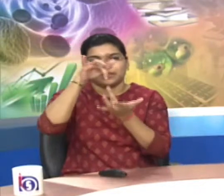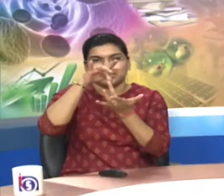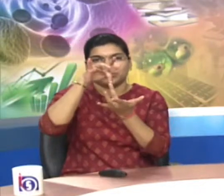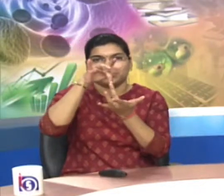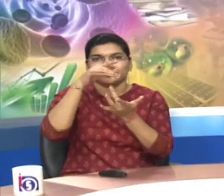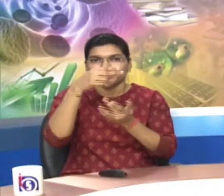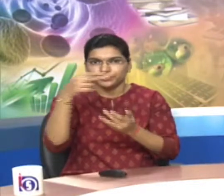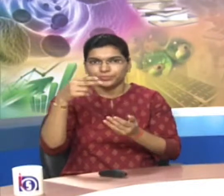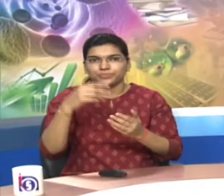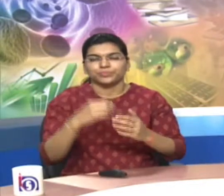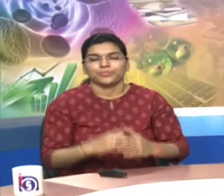can be tilted.